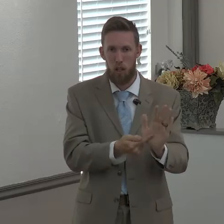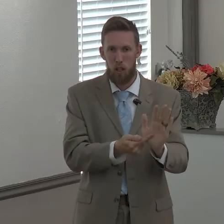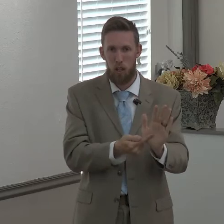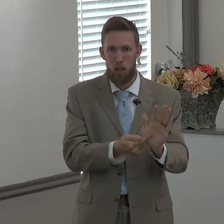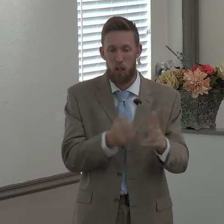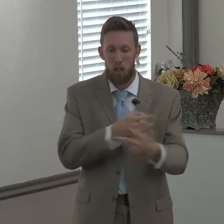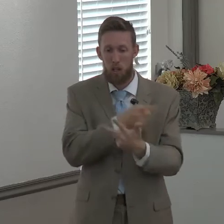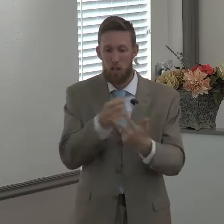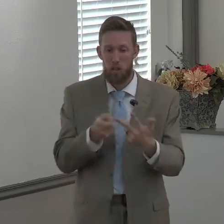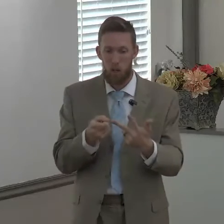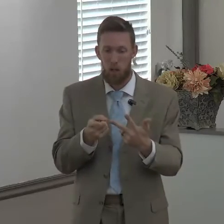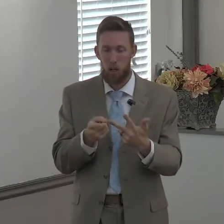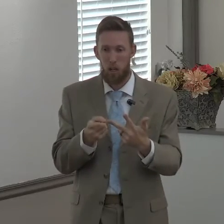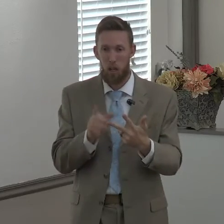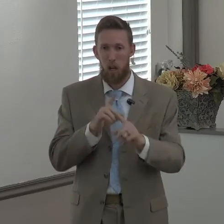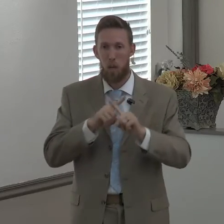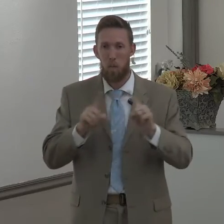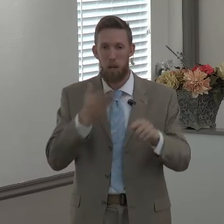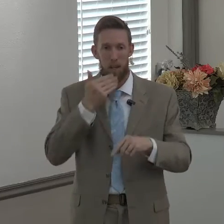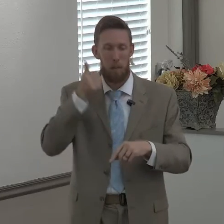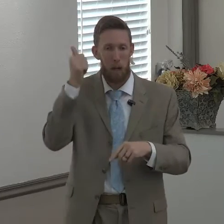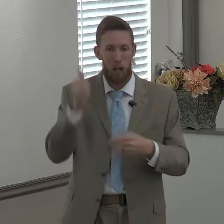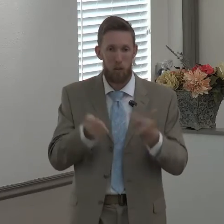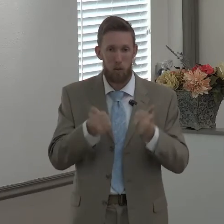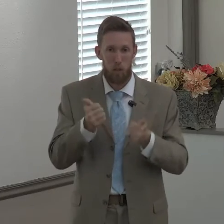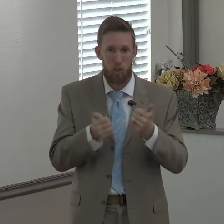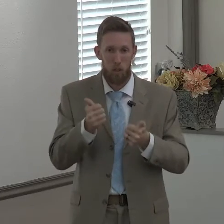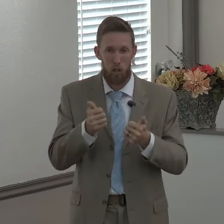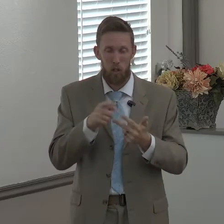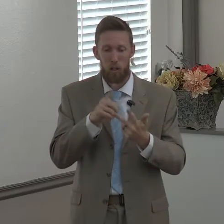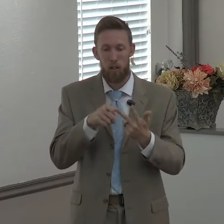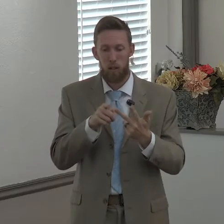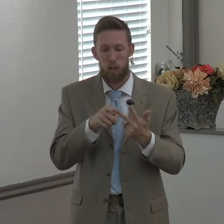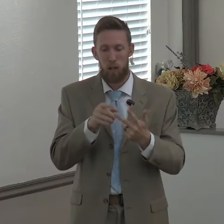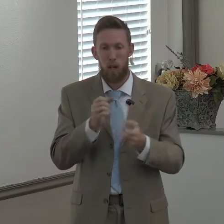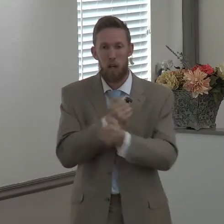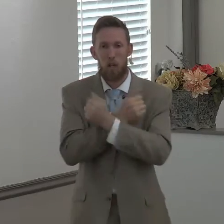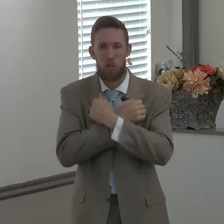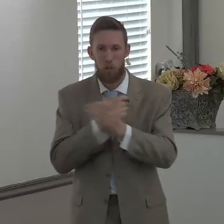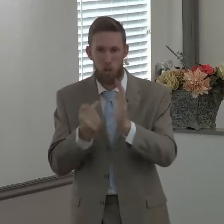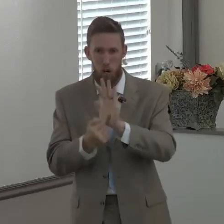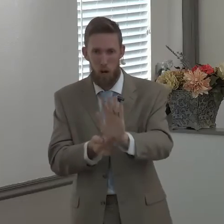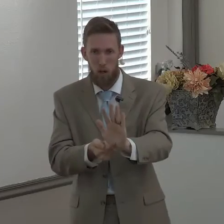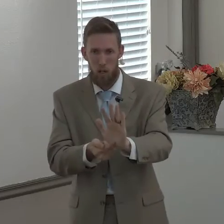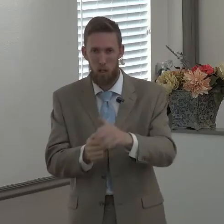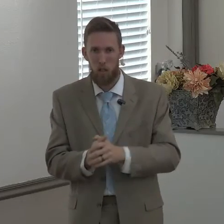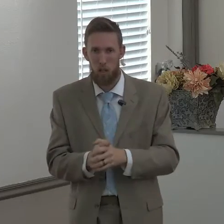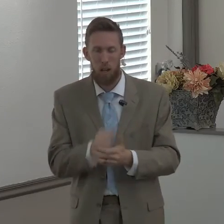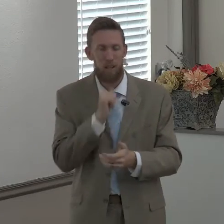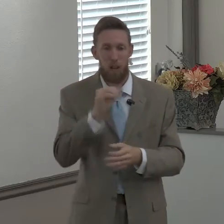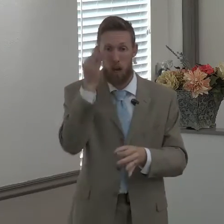1 Corinthians 13:13. And now abideth faith, hope, charity.